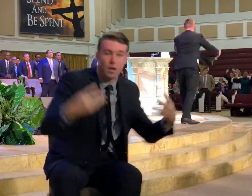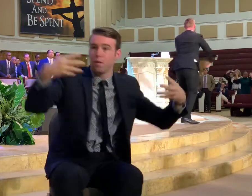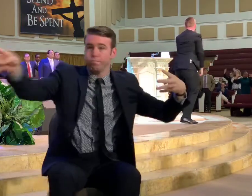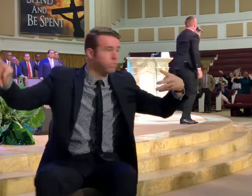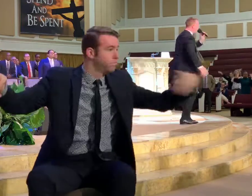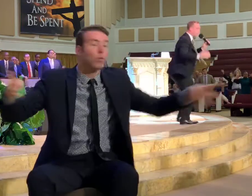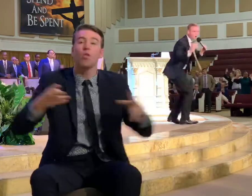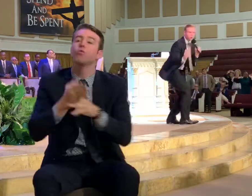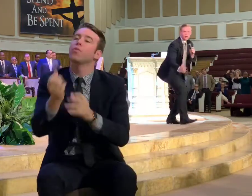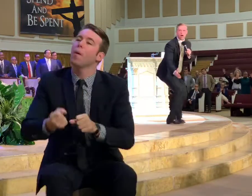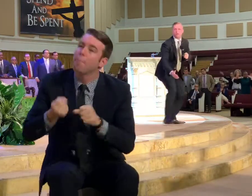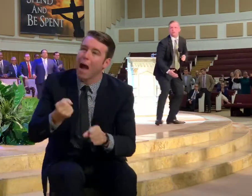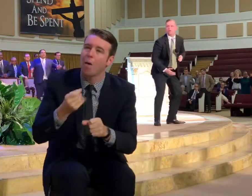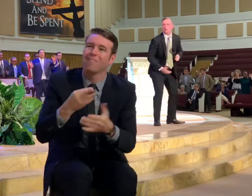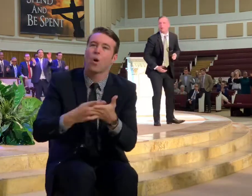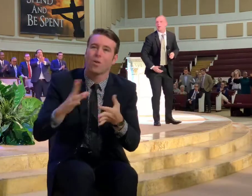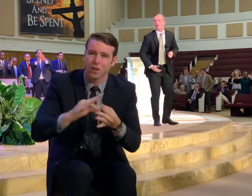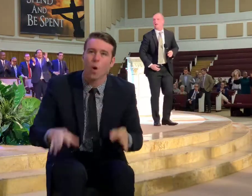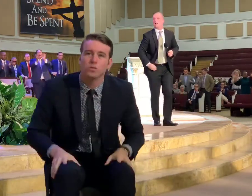the power of the Holy Ghost.